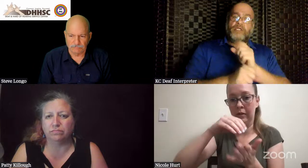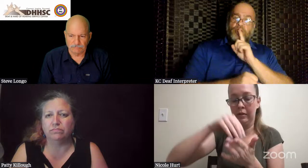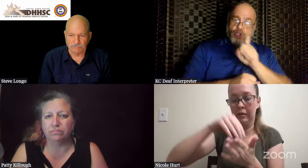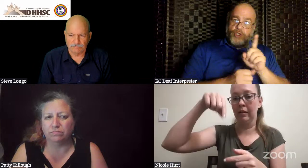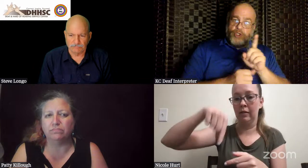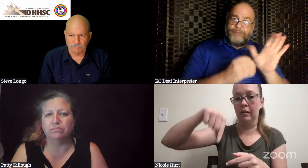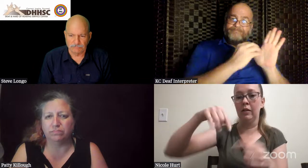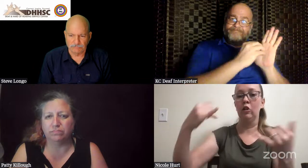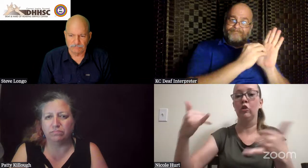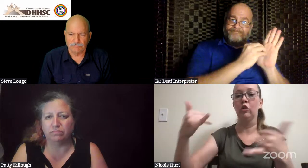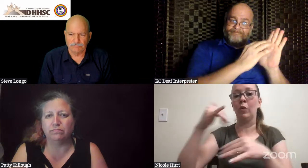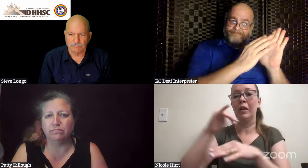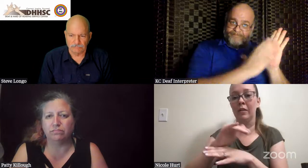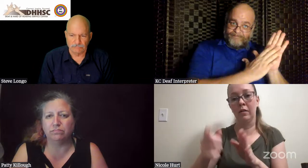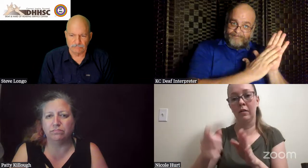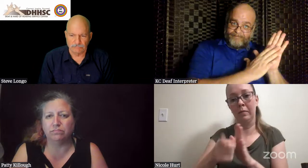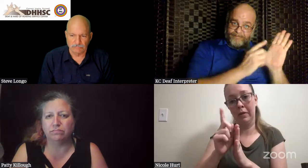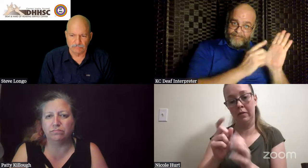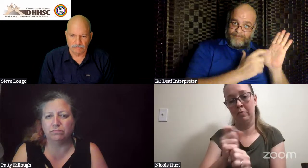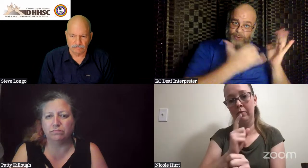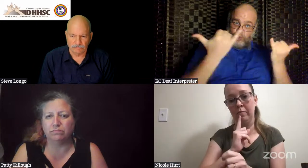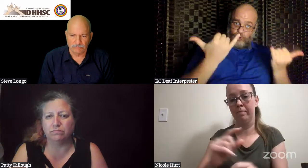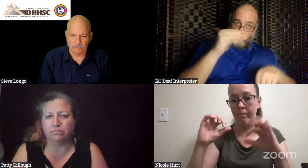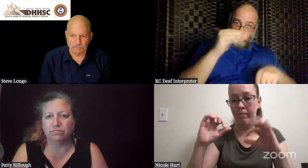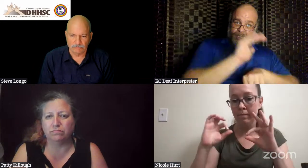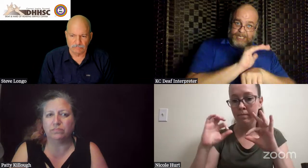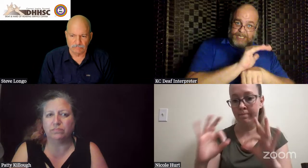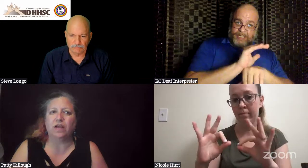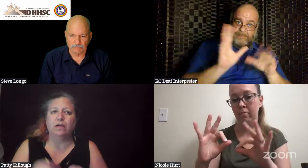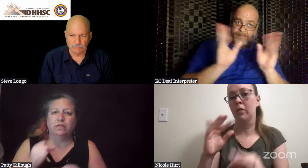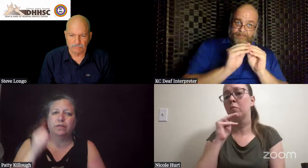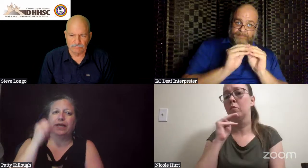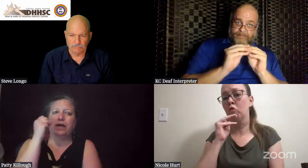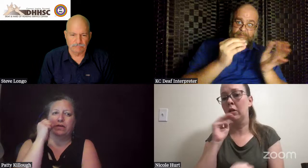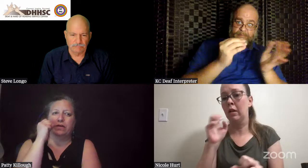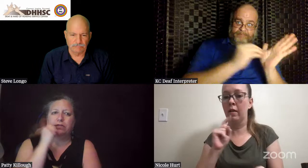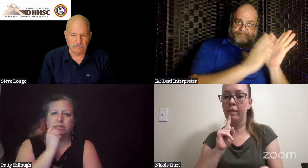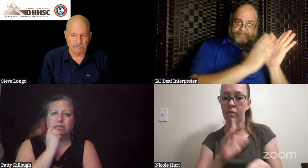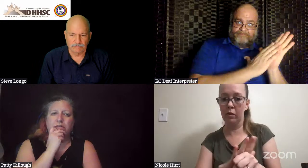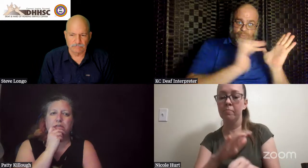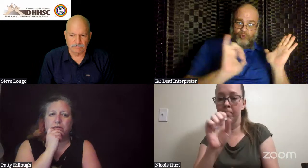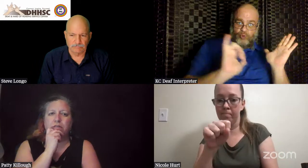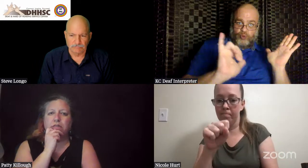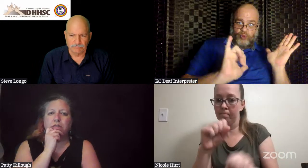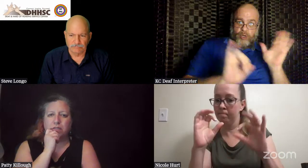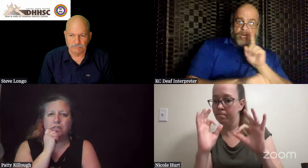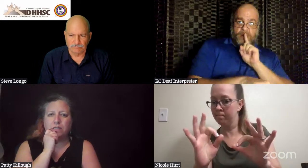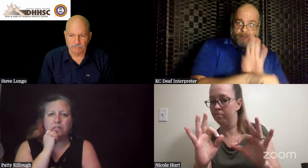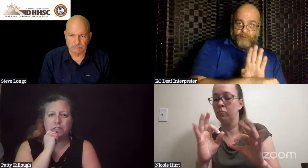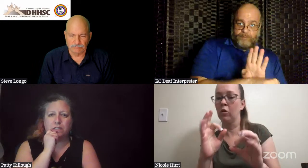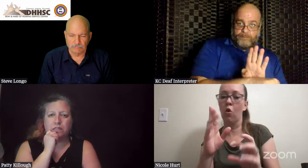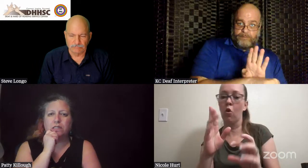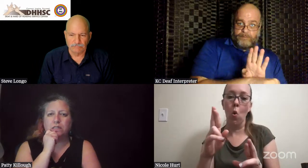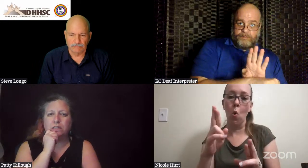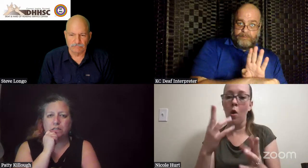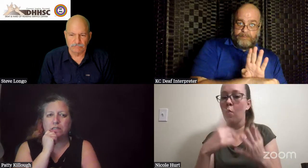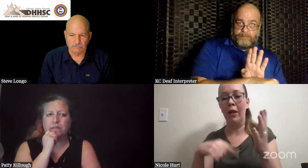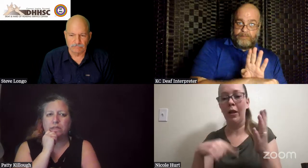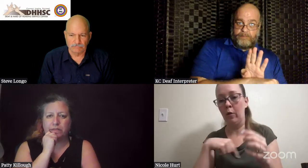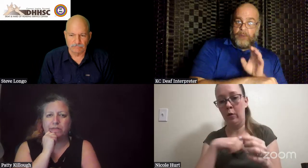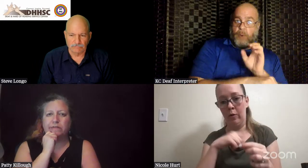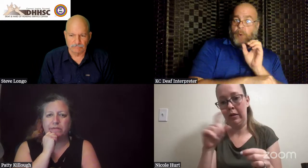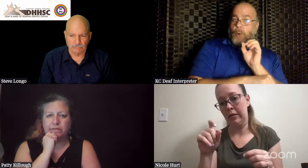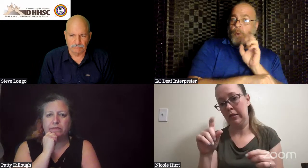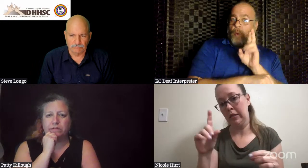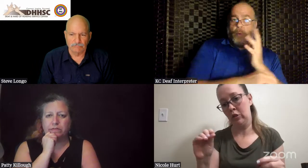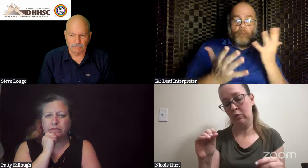So that when we apply for the grant with United Way of Tulare, that information is correct. So we want